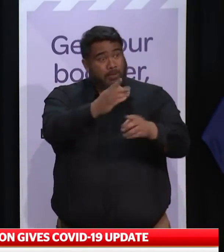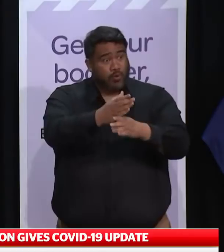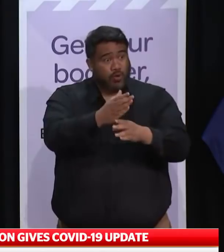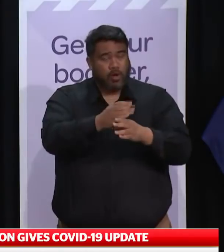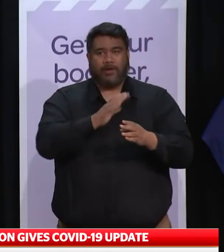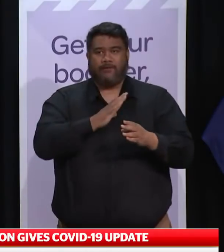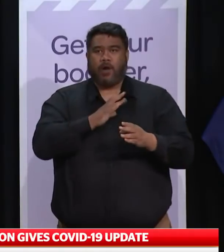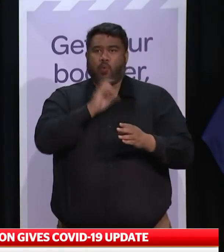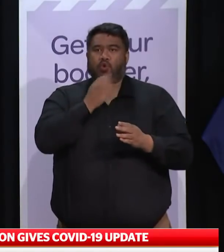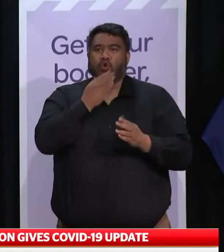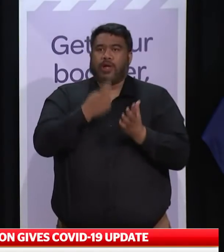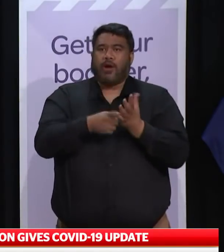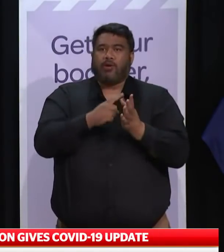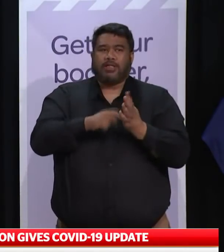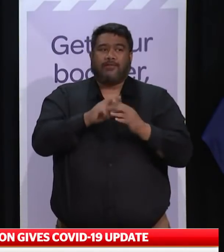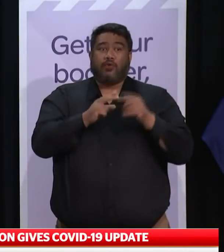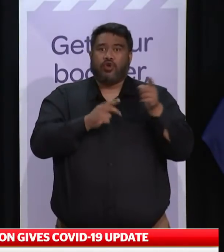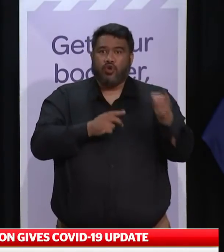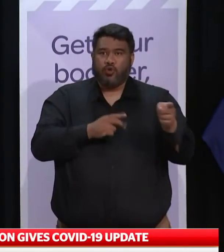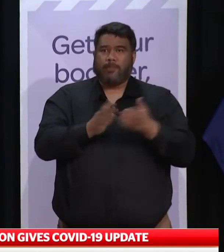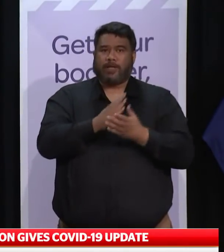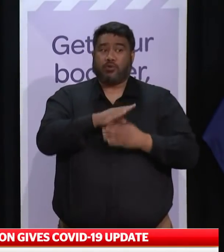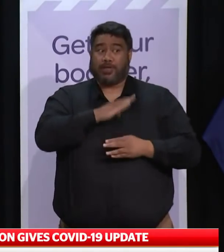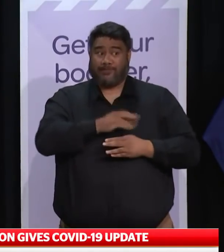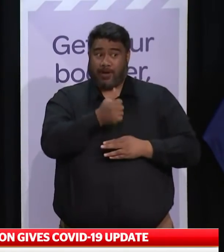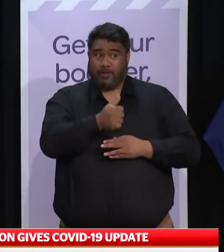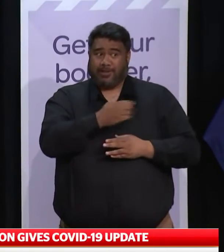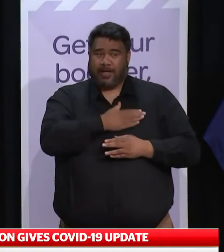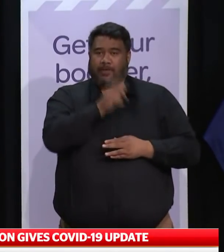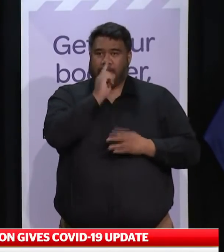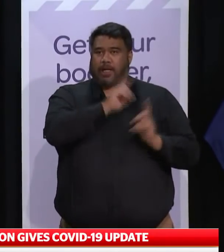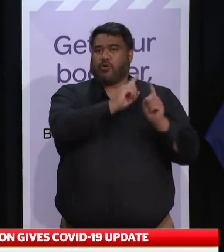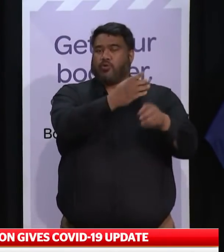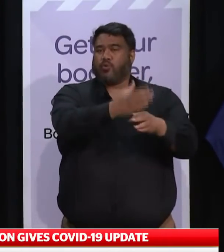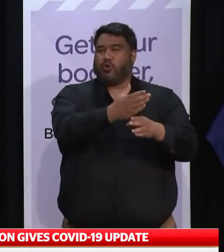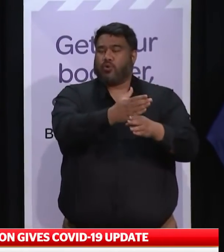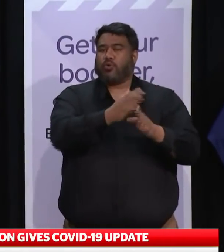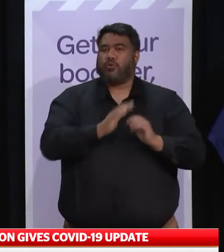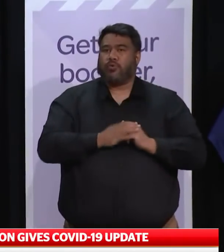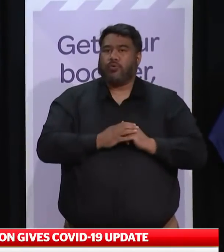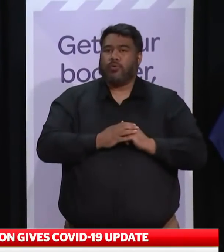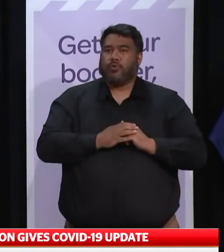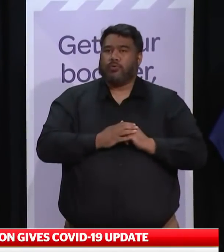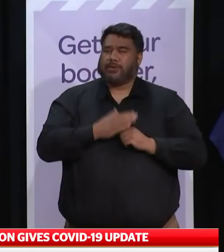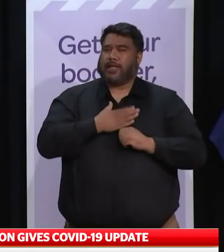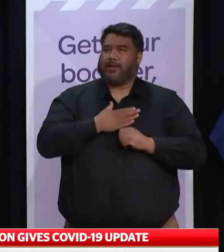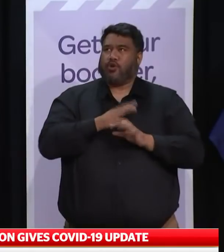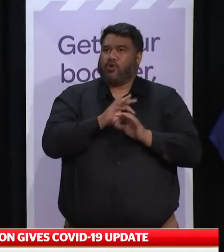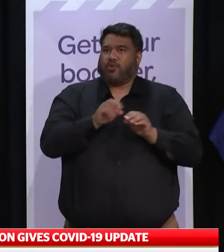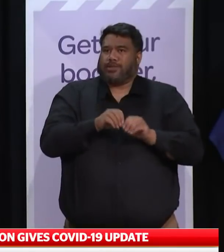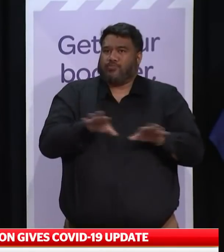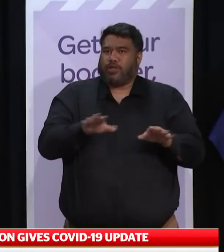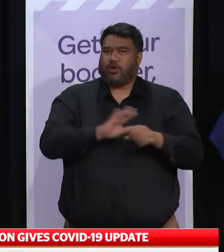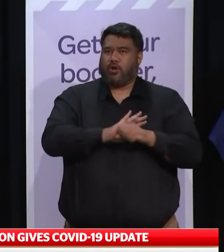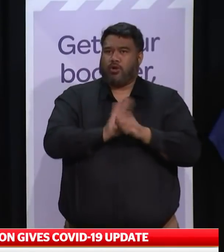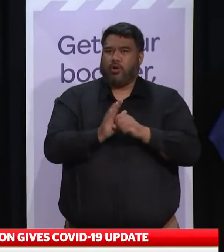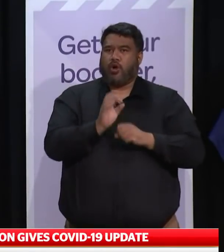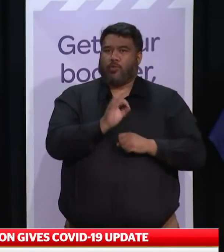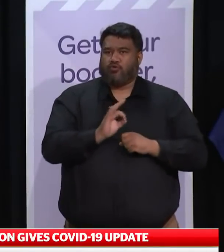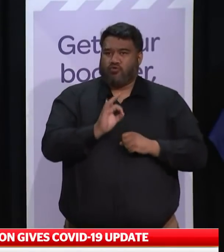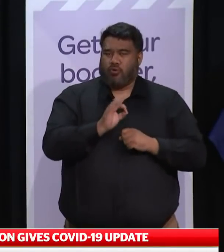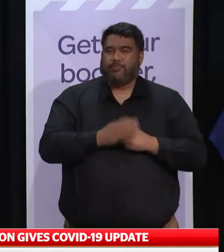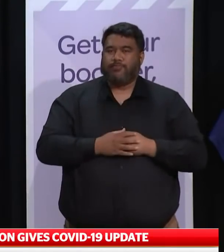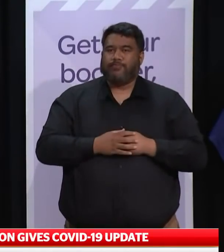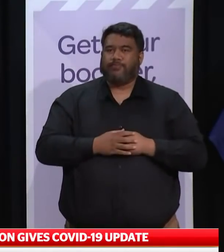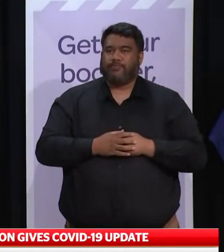we use rapid antigen testing to satisfy ourselves that those contacts do not have COVID. As we move through the process, there will